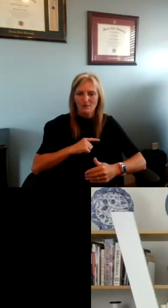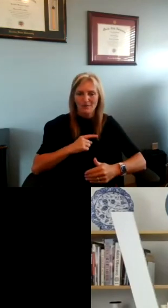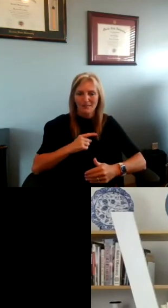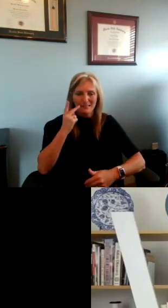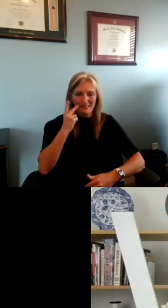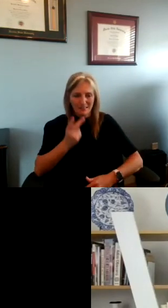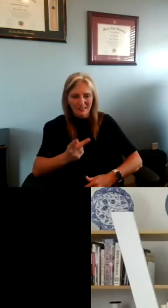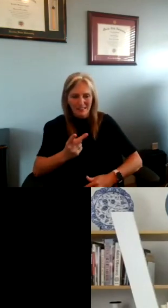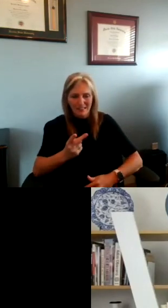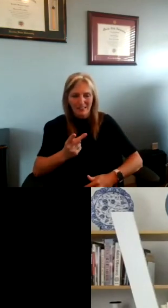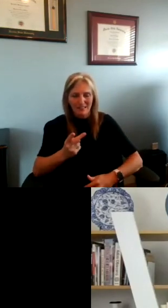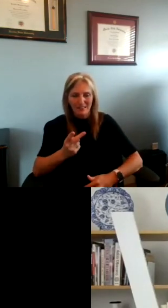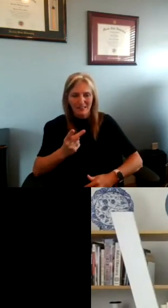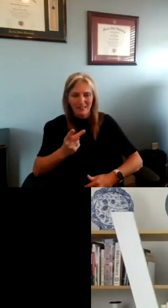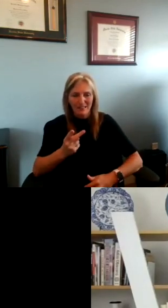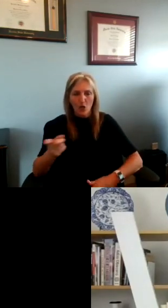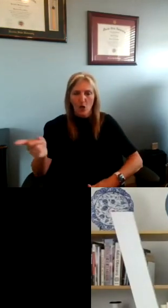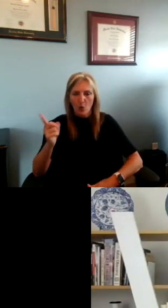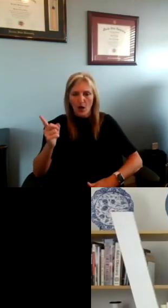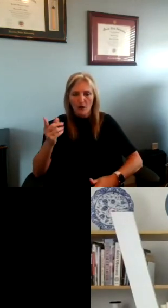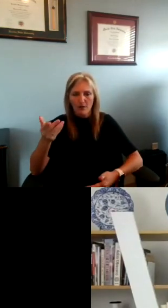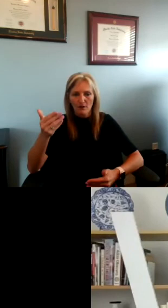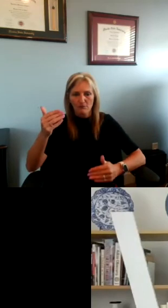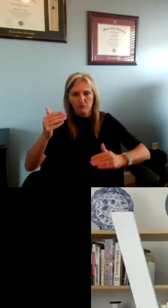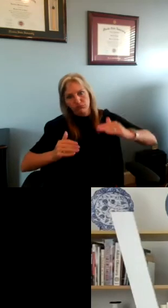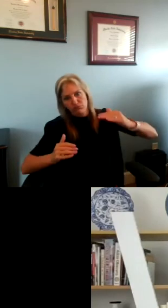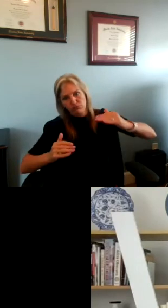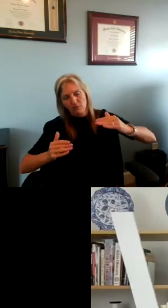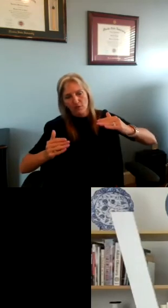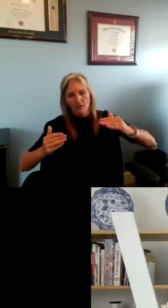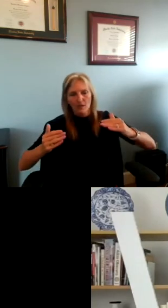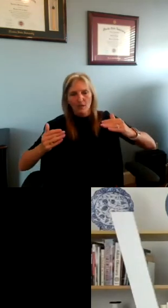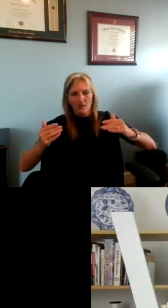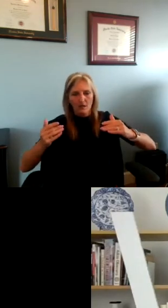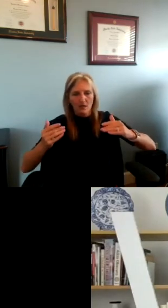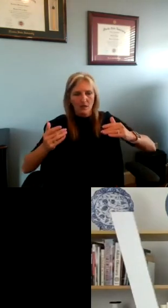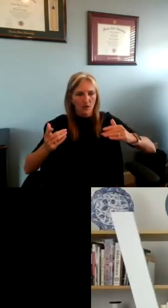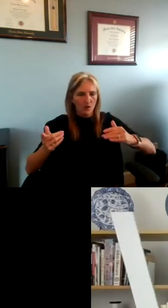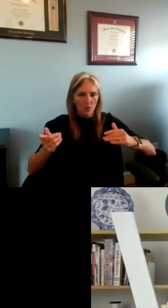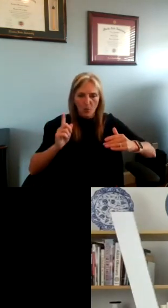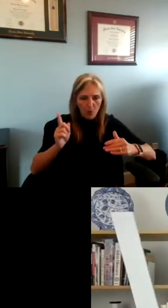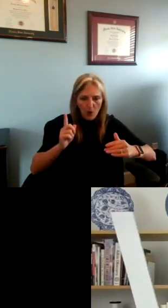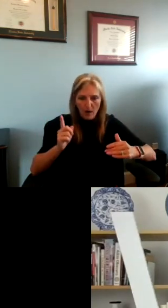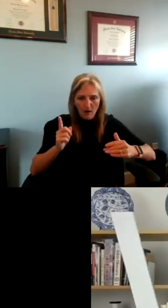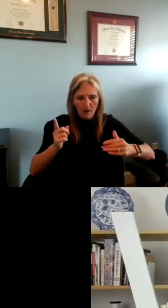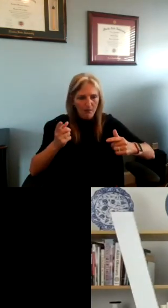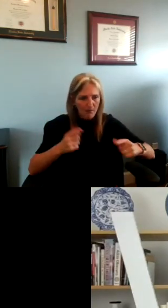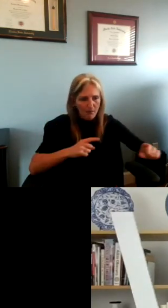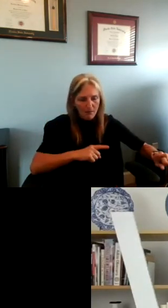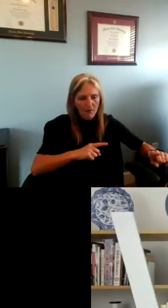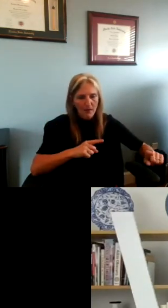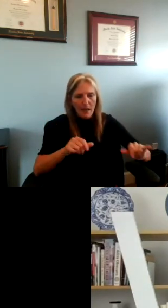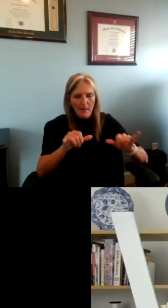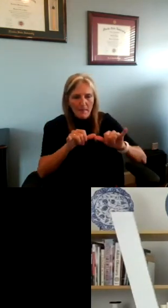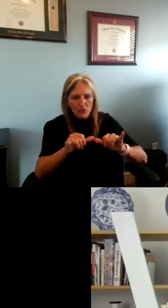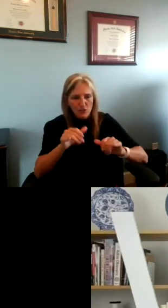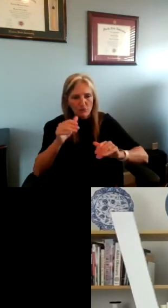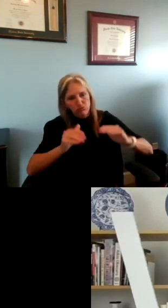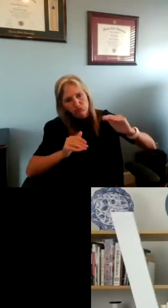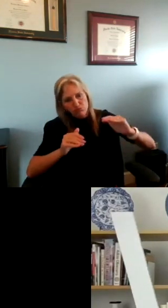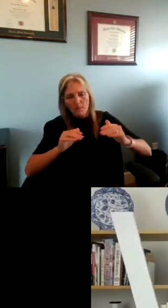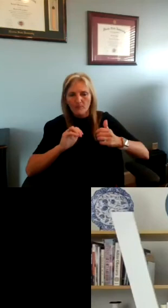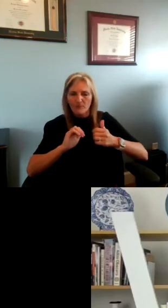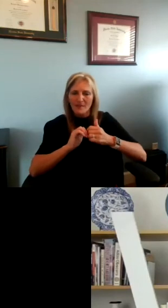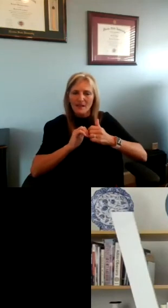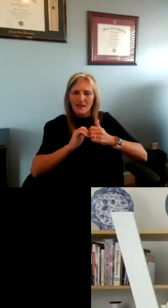see where the imbalances are and measure those imbalances, we can then figure out, well, how do we repair